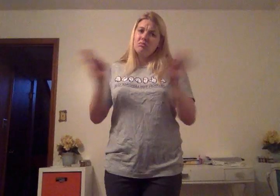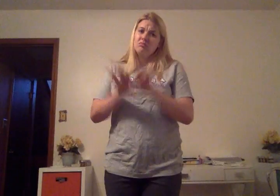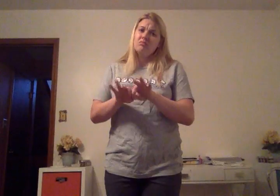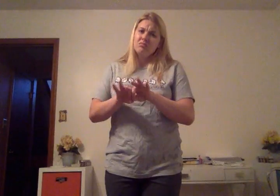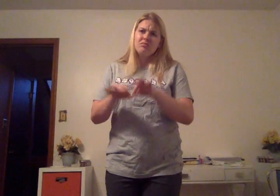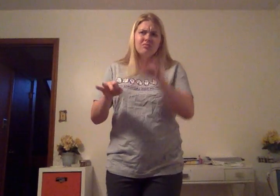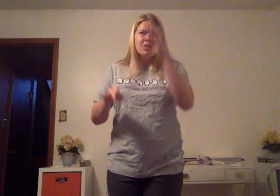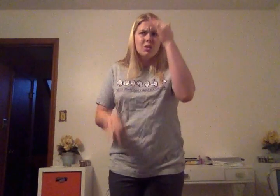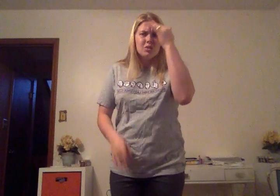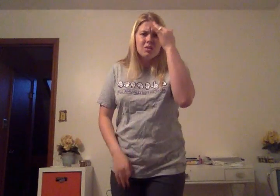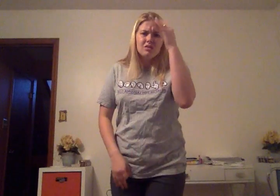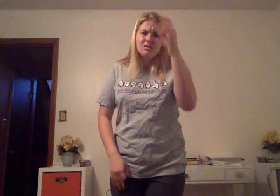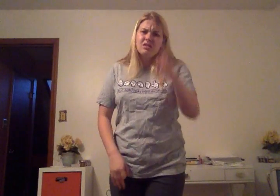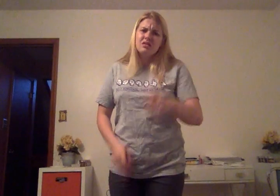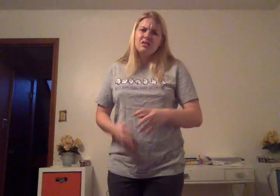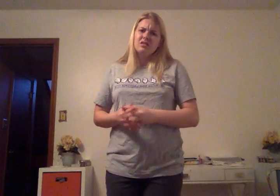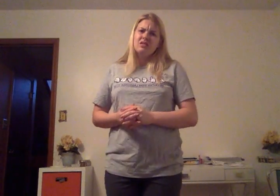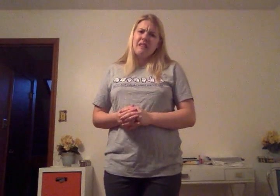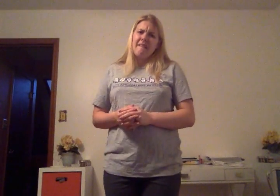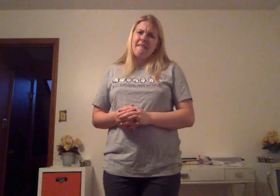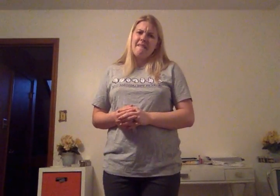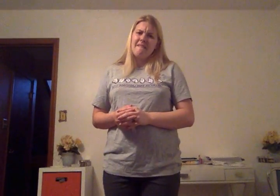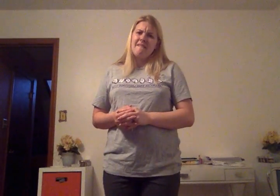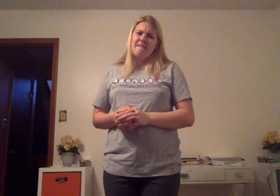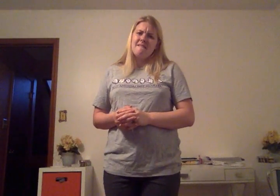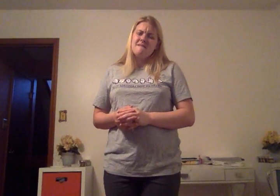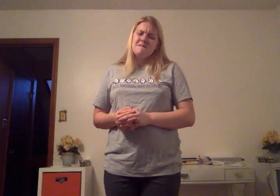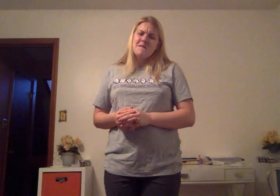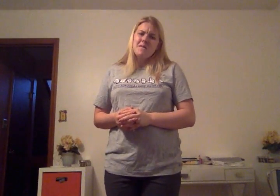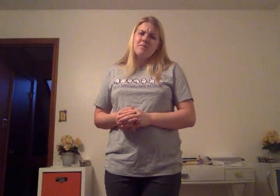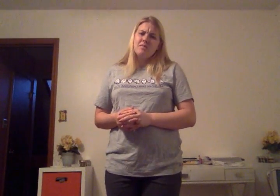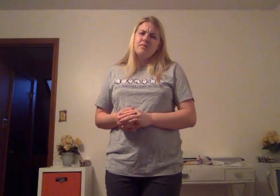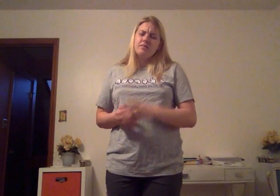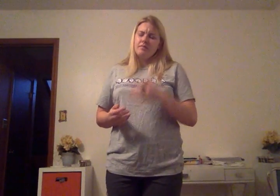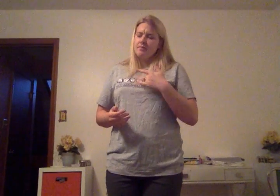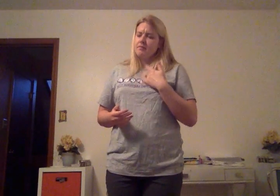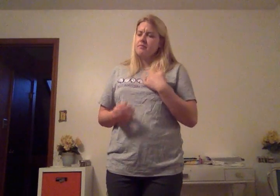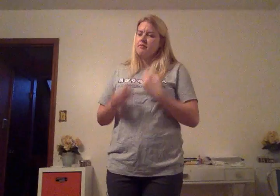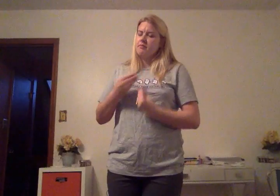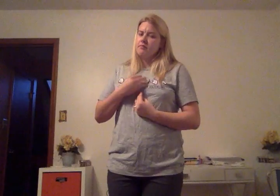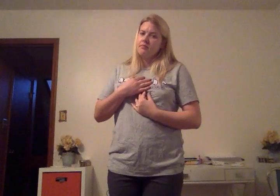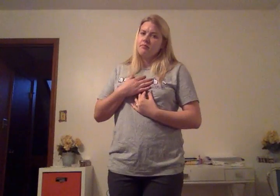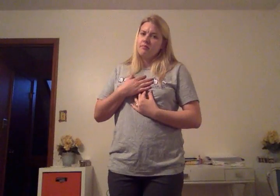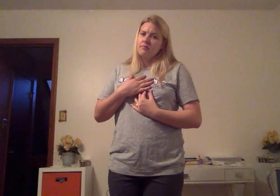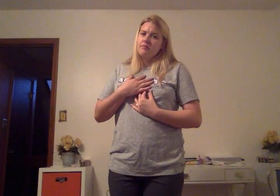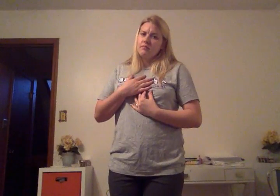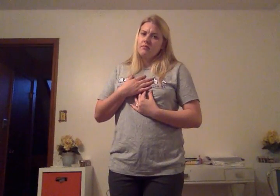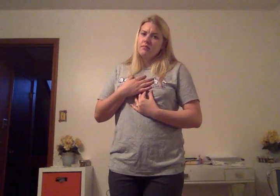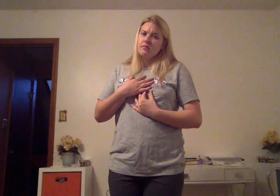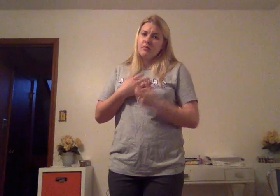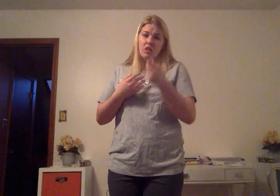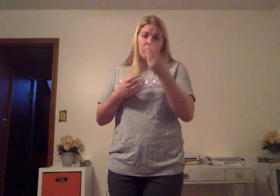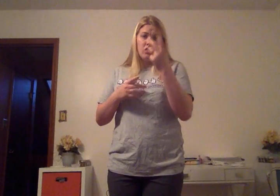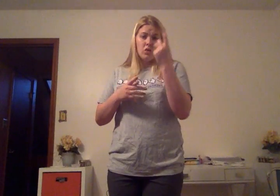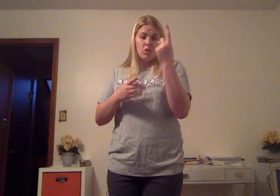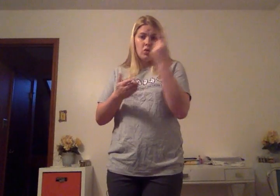And I don't know. I think that's it's definitely a rewarding experience, especially because a few weeks afterwards, my friend called me and she said,